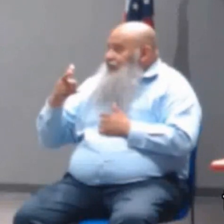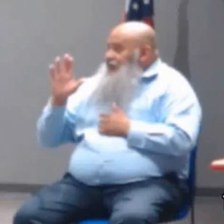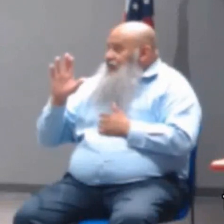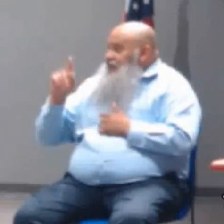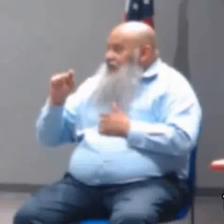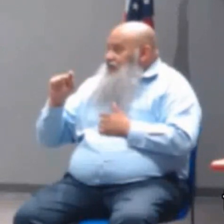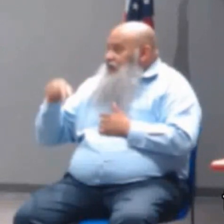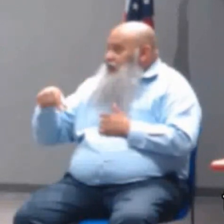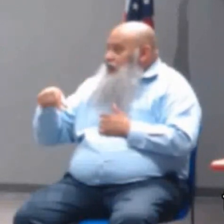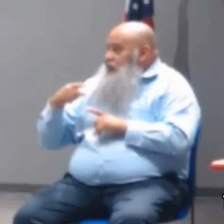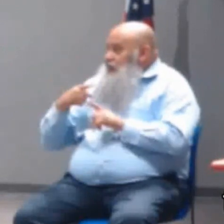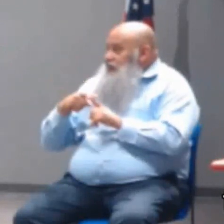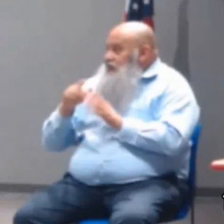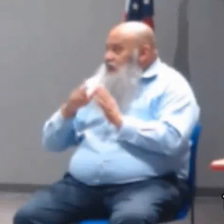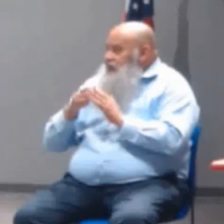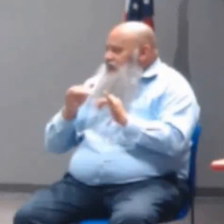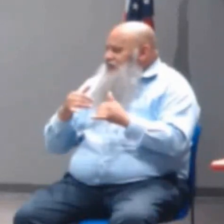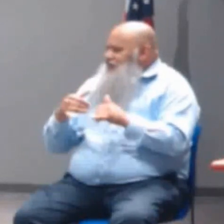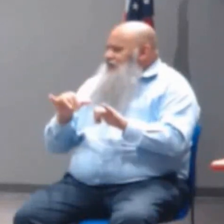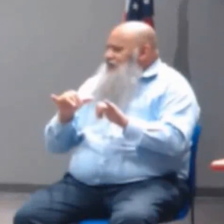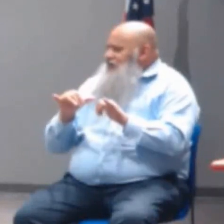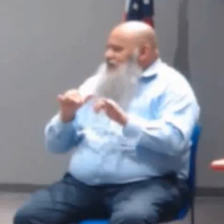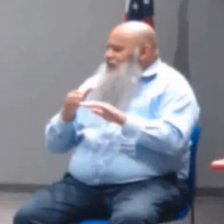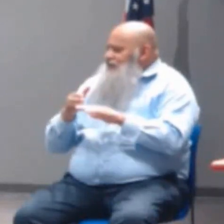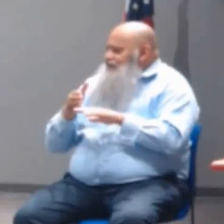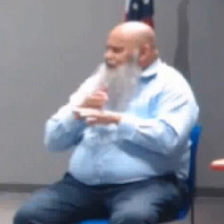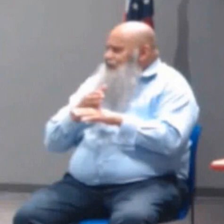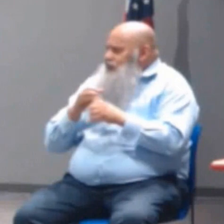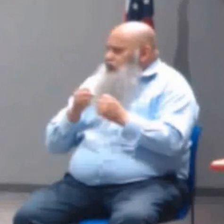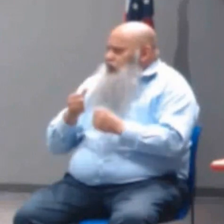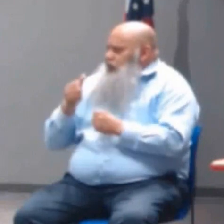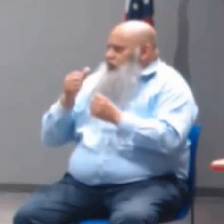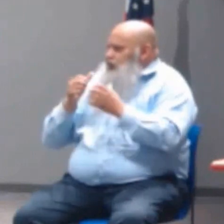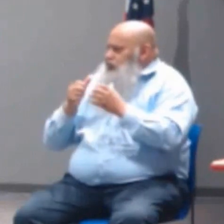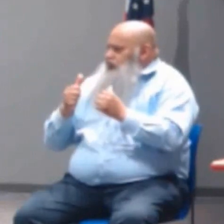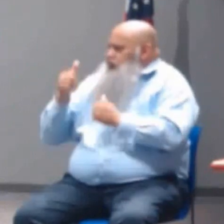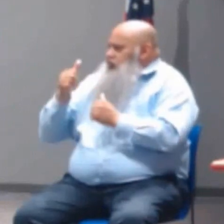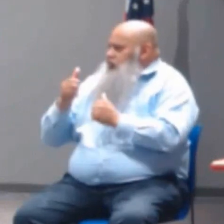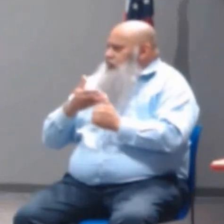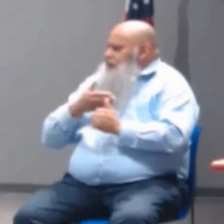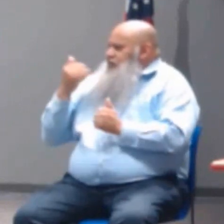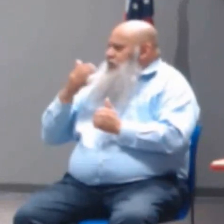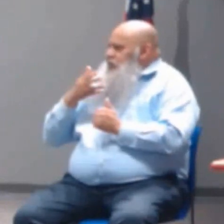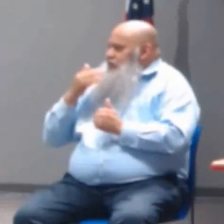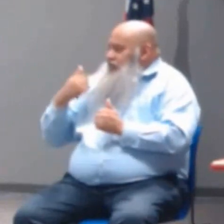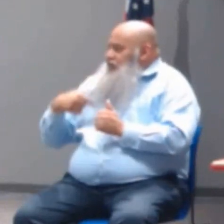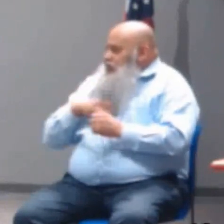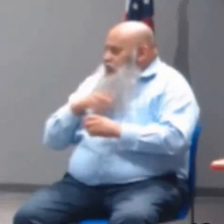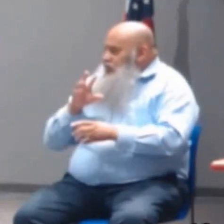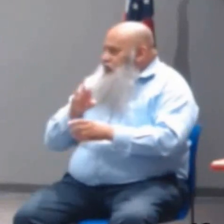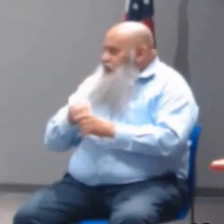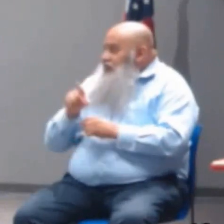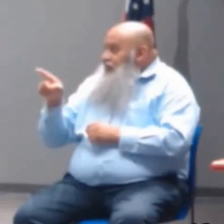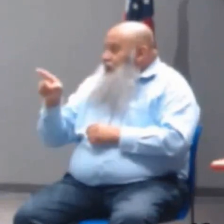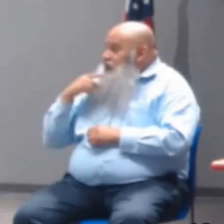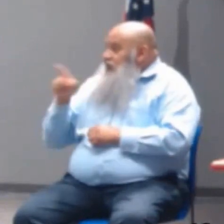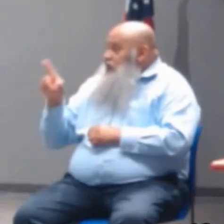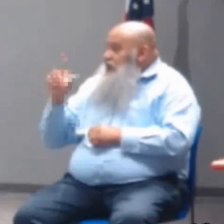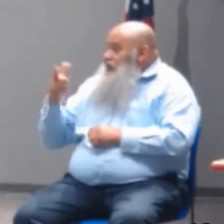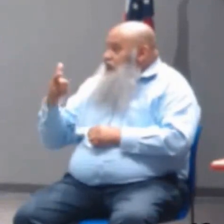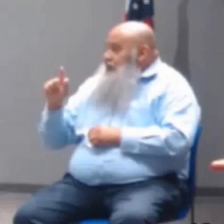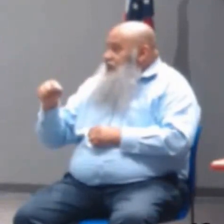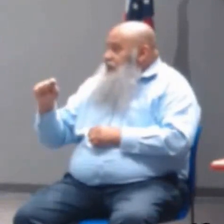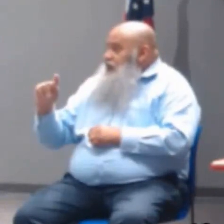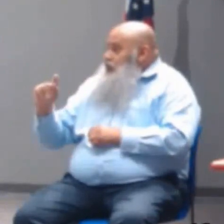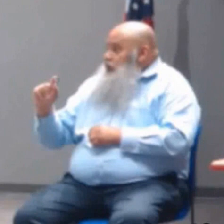keeps getting stronger and stronger and better and better. We're inclusive. If you say you're LGBTQ